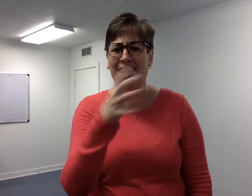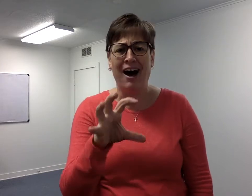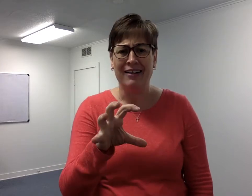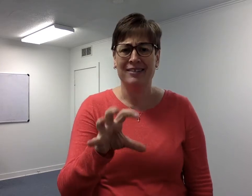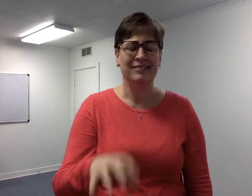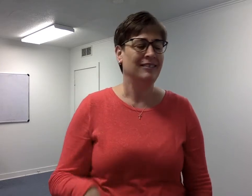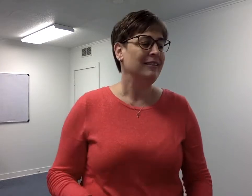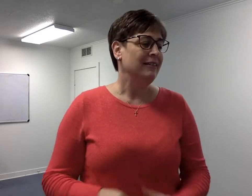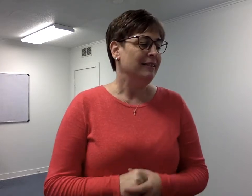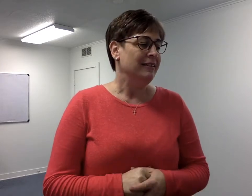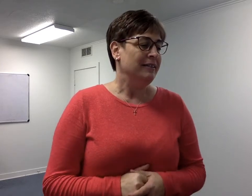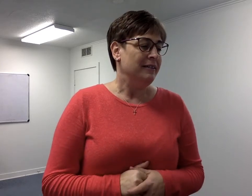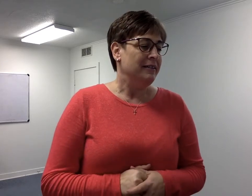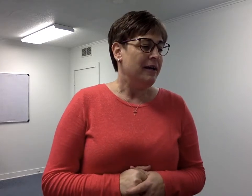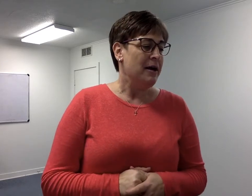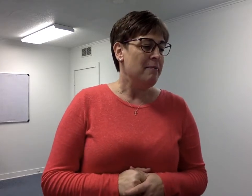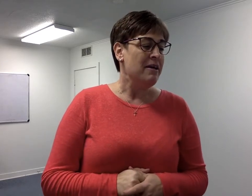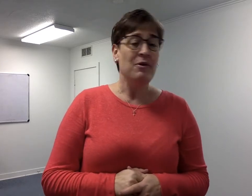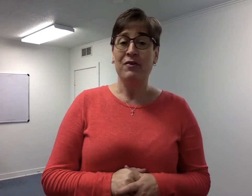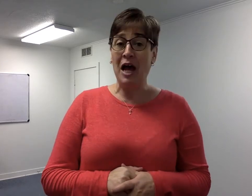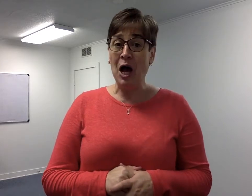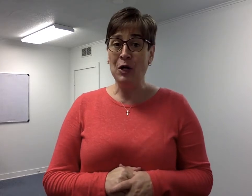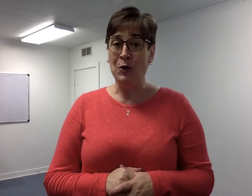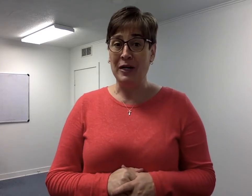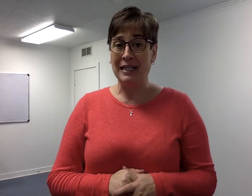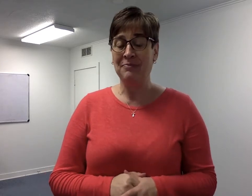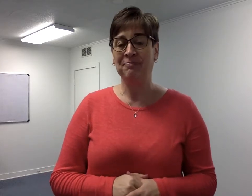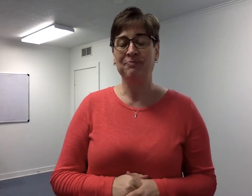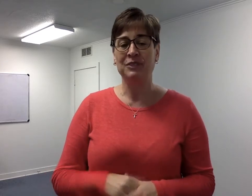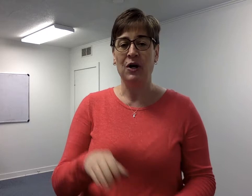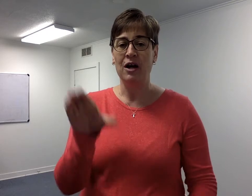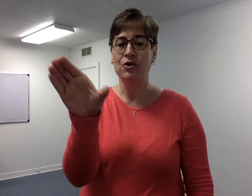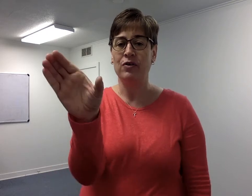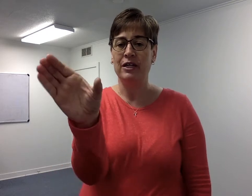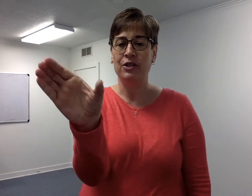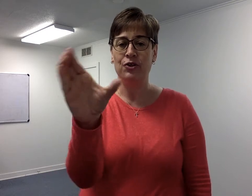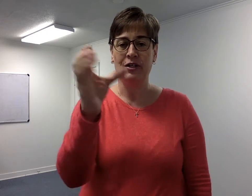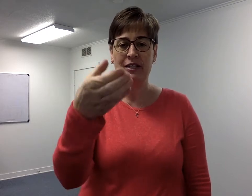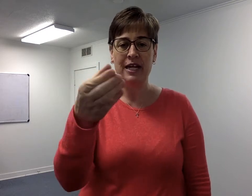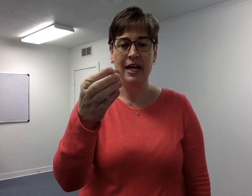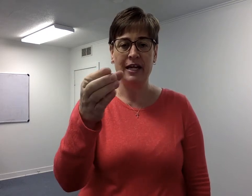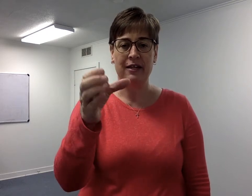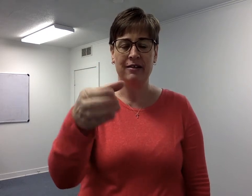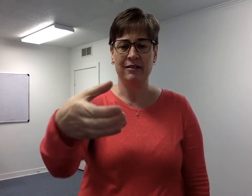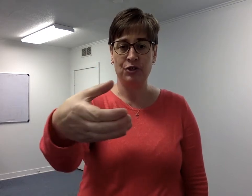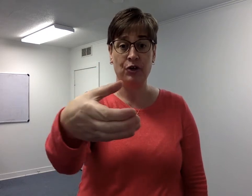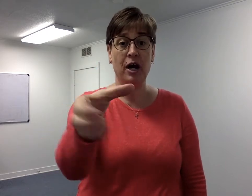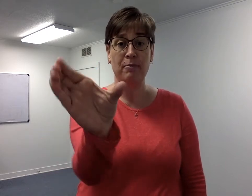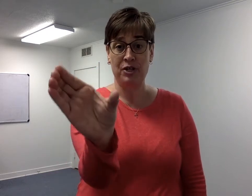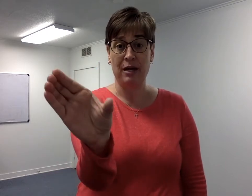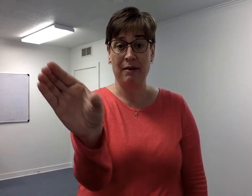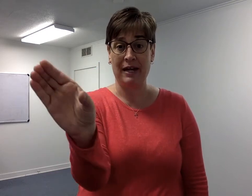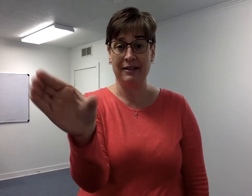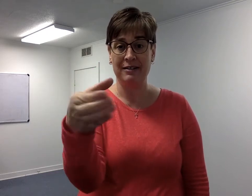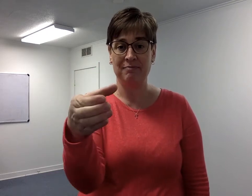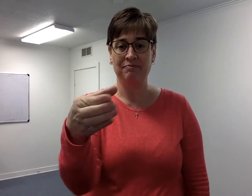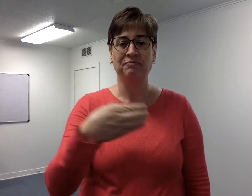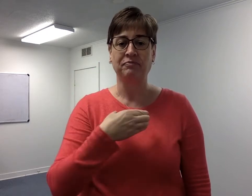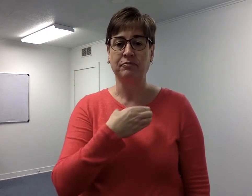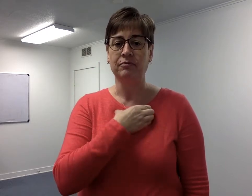hot. Then we've got hungry. So hungry, you're going to take your cup-shaped hand,